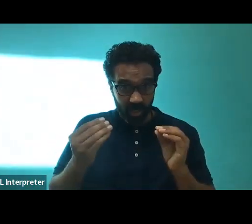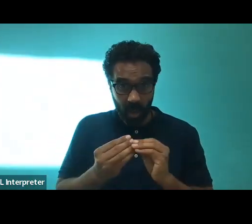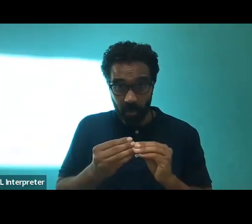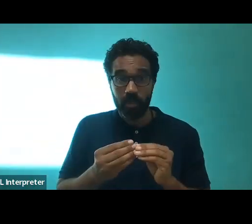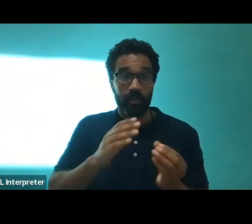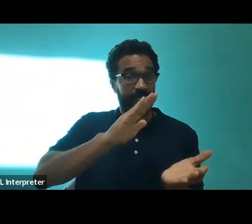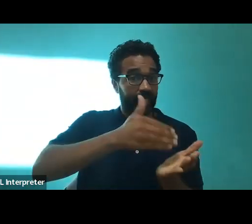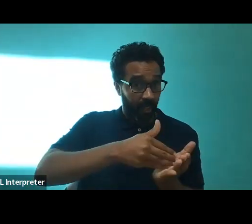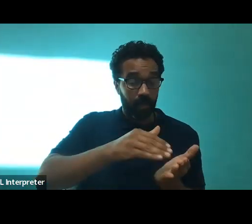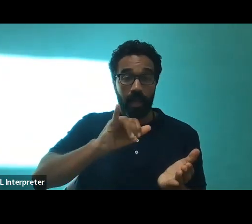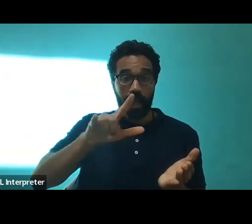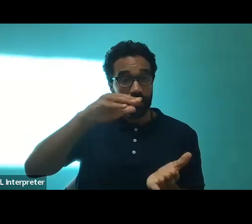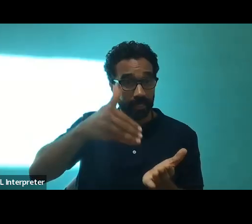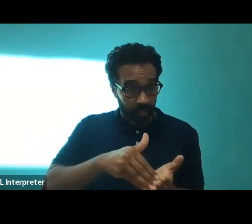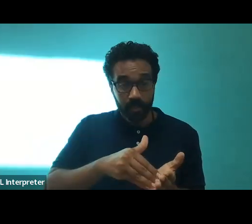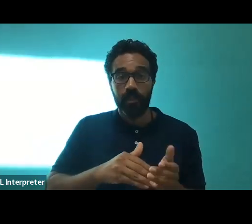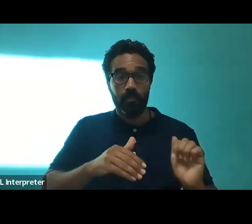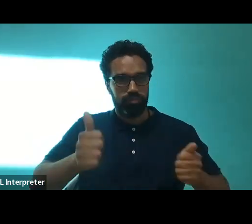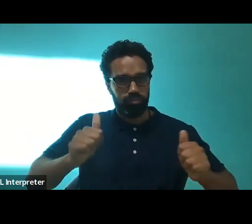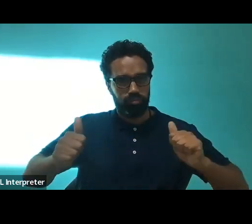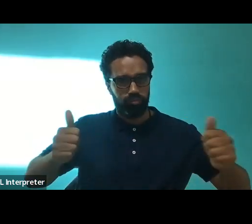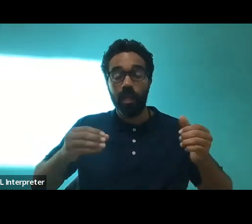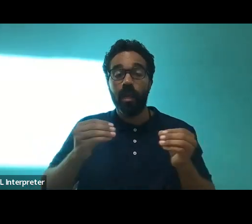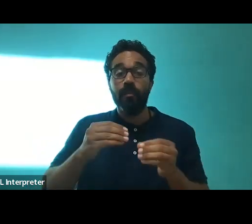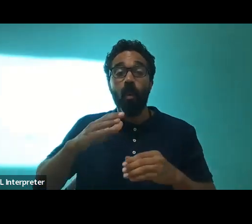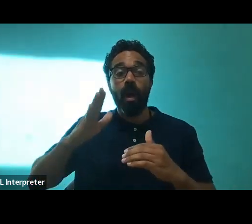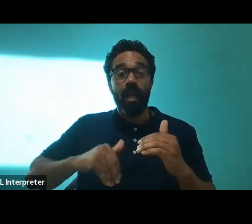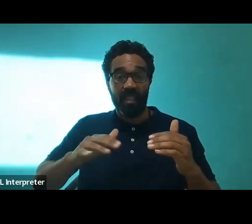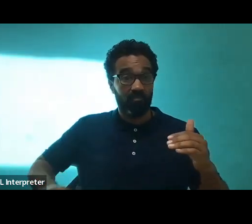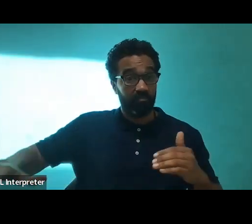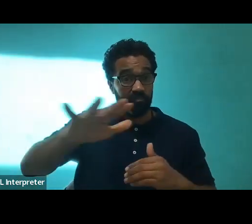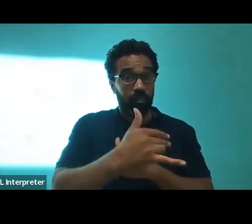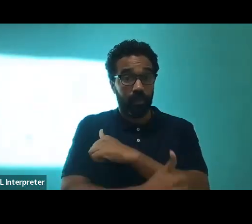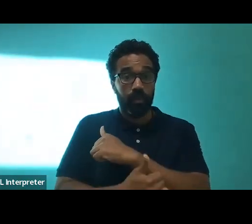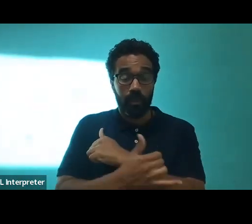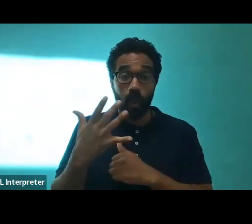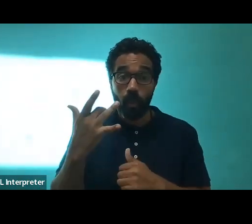nation because we were successful in getting state legislation passed.